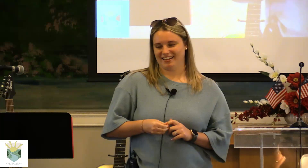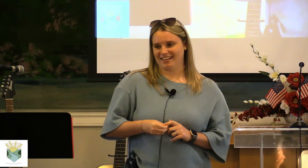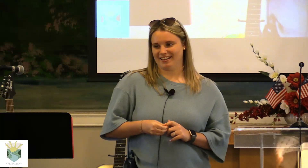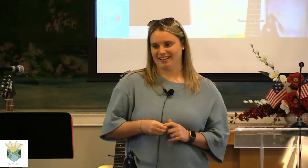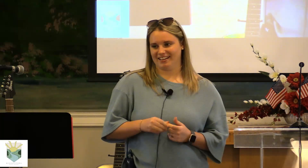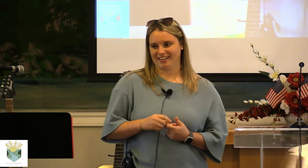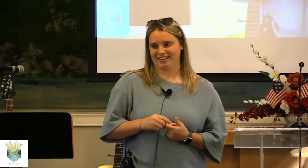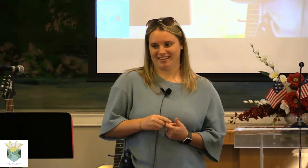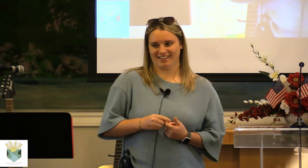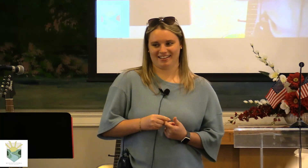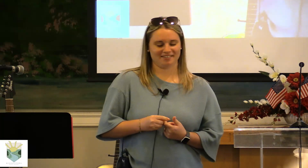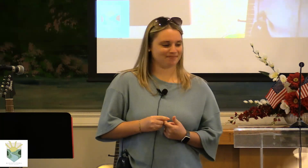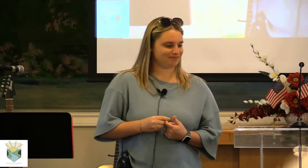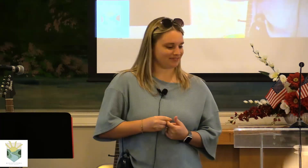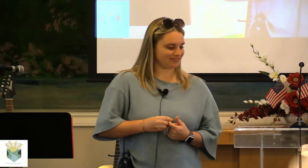I don't blame him. That sounds good to me too.